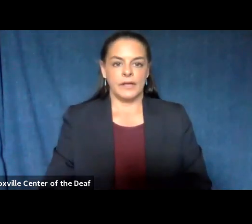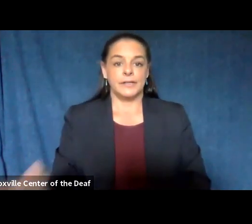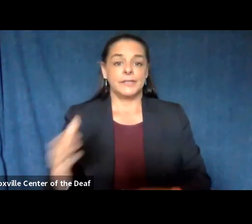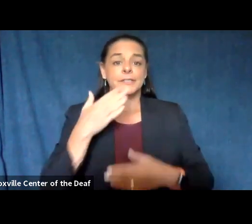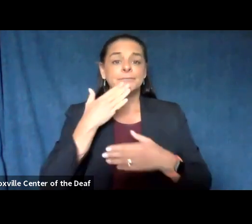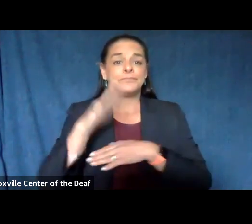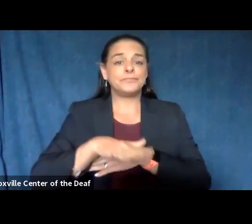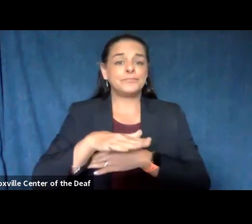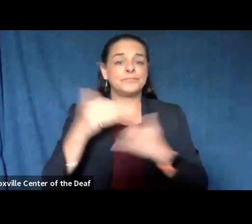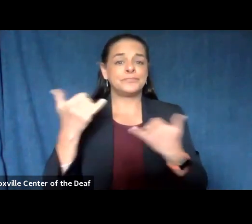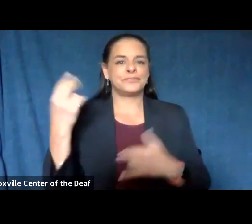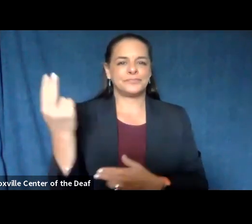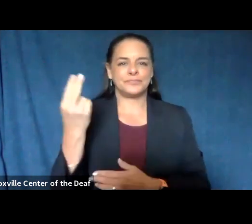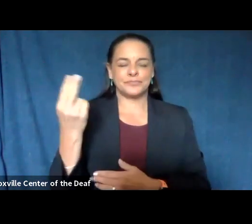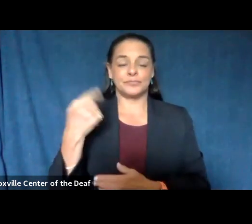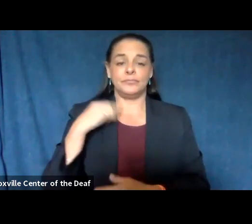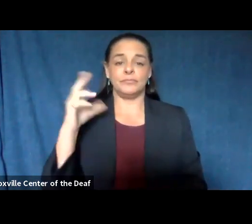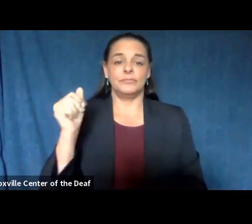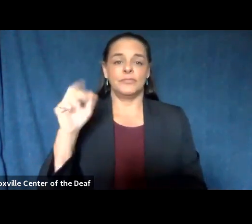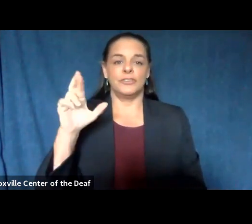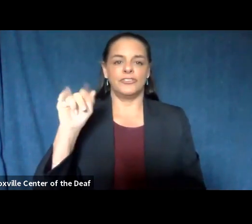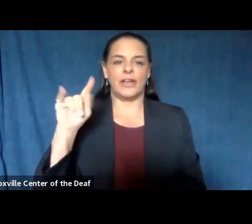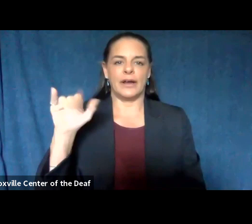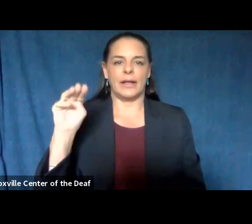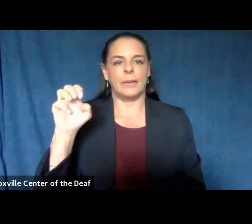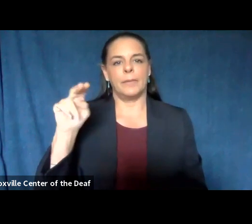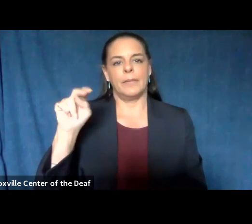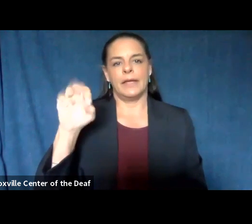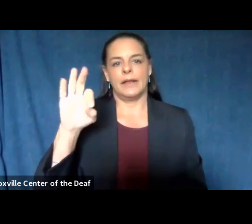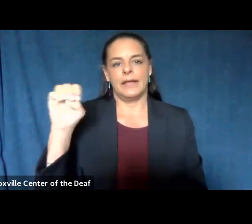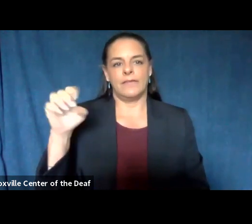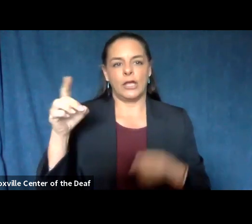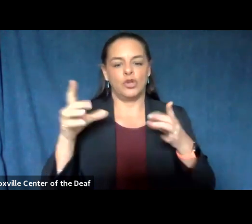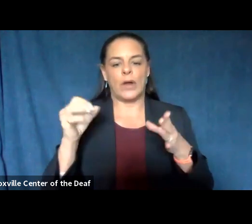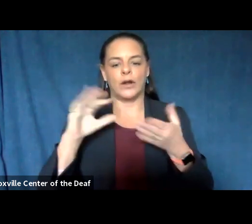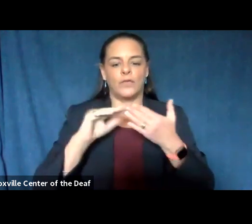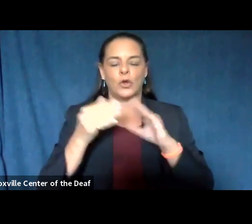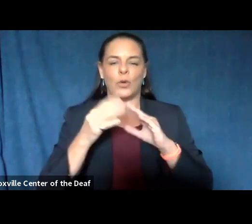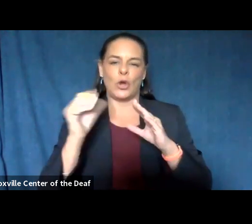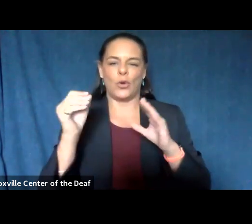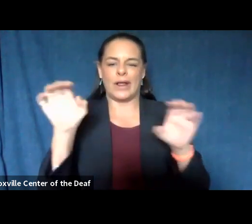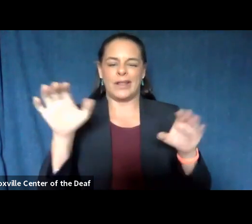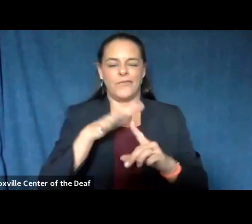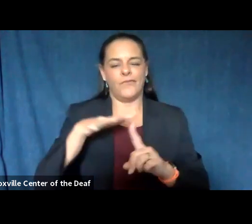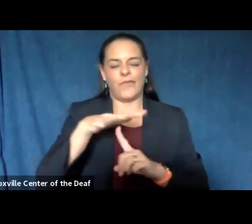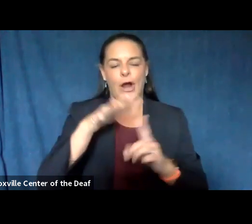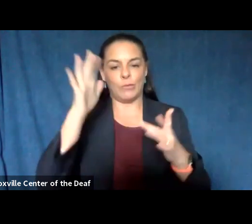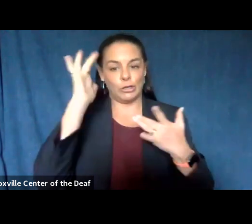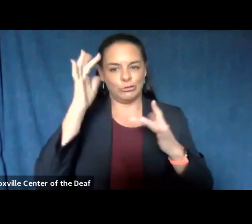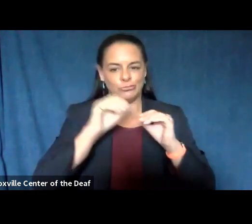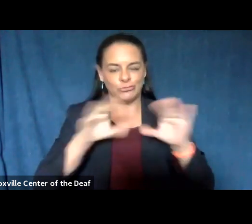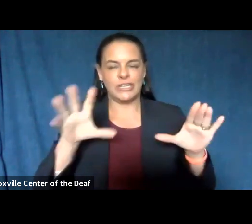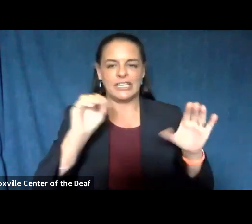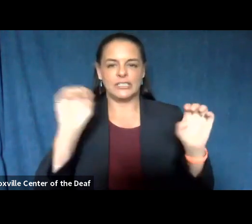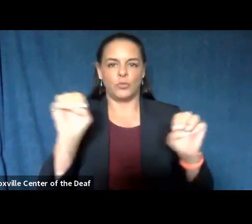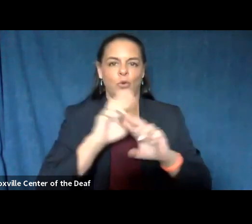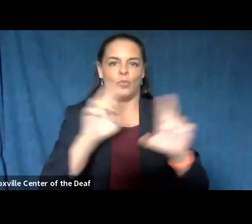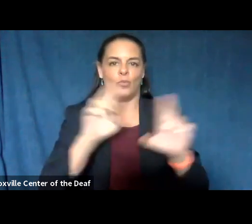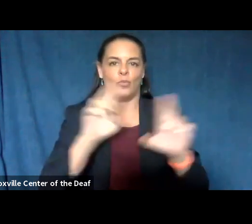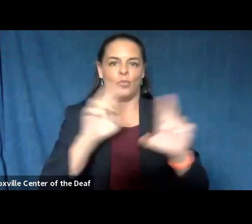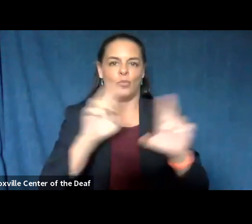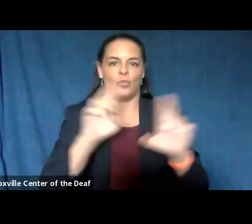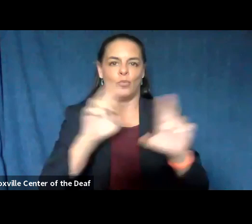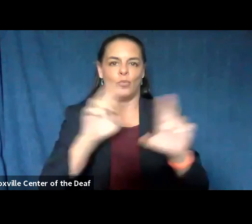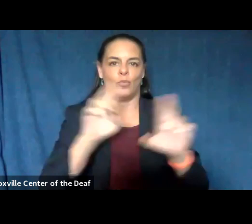Good Thursday afternoon. I'm Charity Menifee, Director of Communicable and Environmental Disease and Emergency Preparedness at Knox County Health Department.